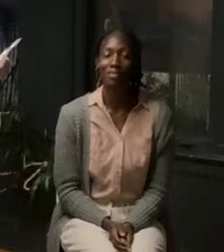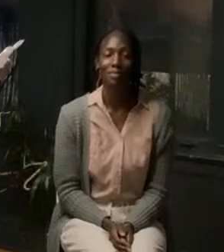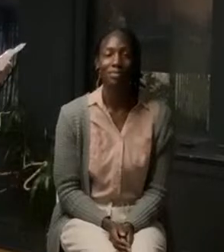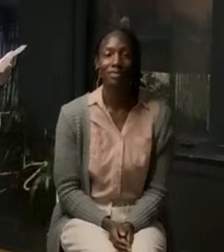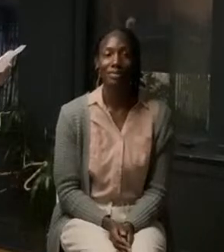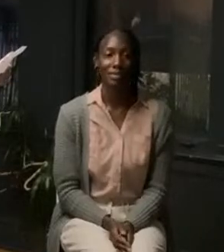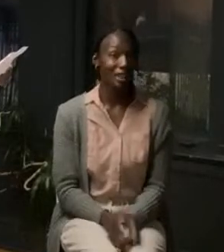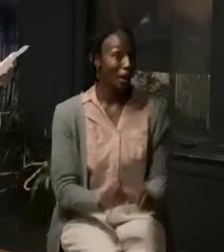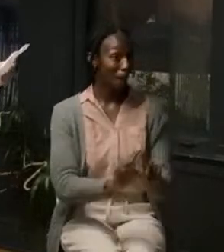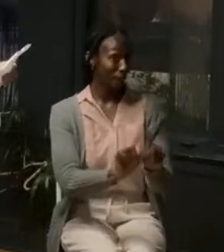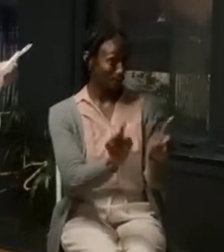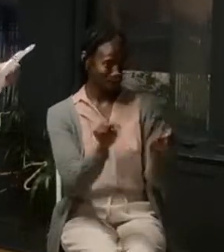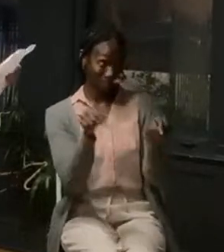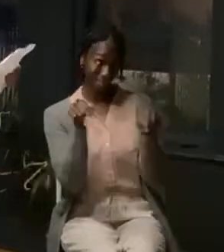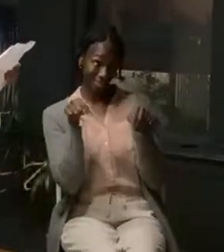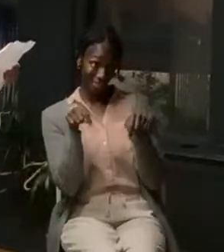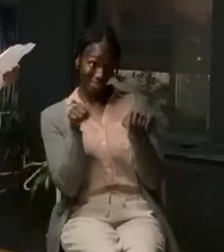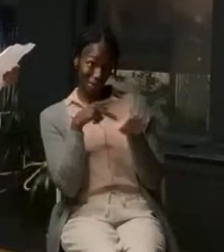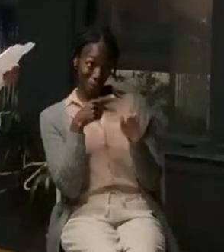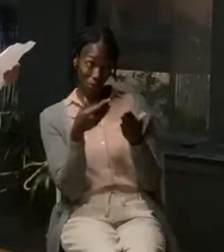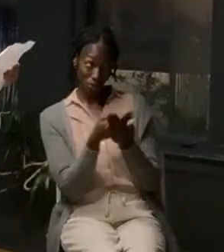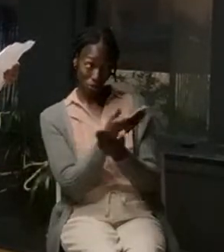But it's new, Joaquín.